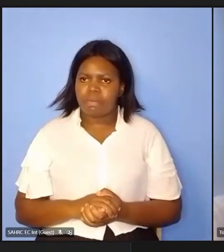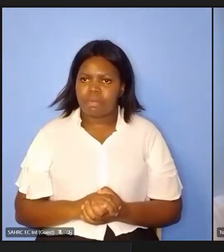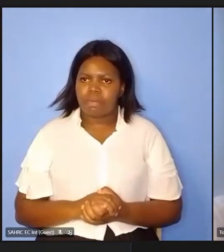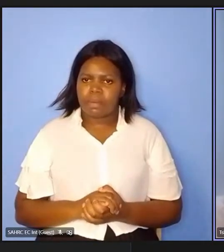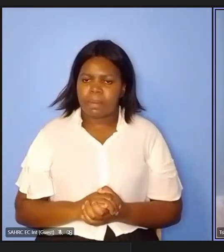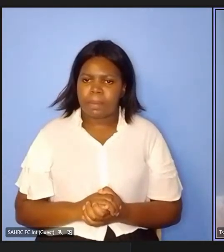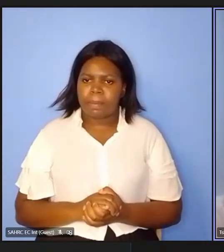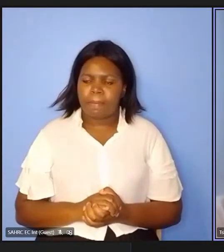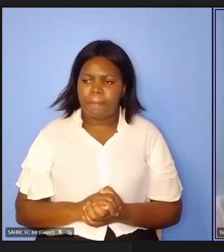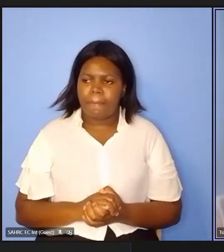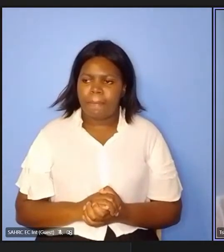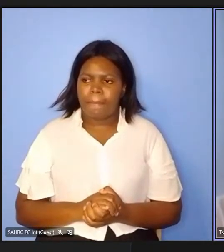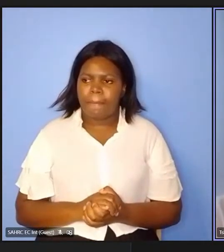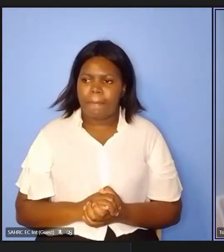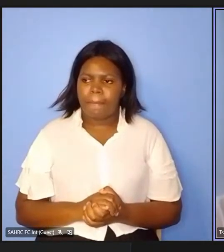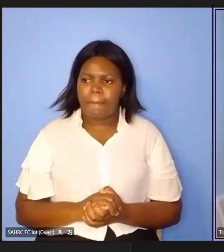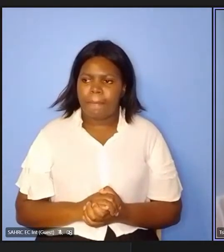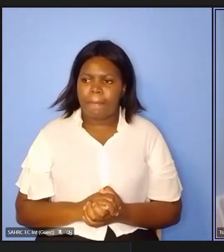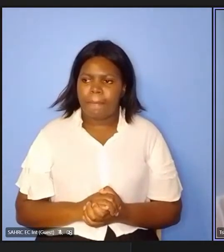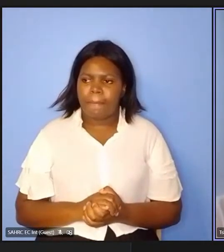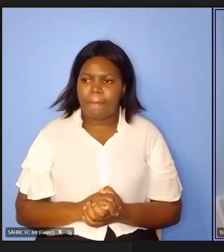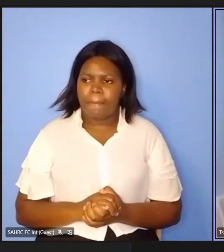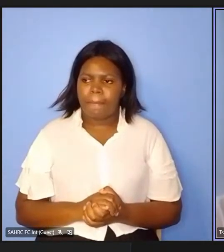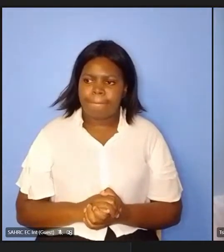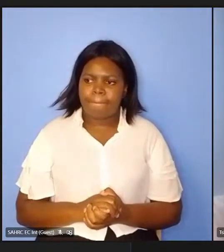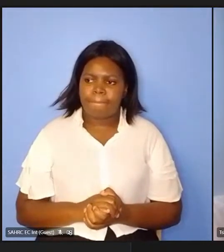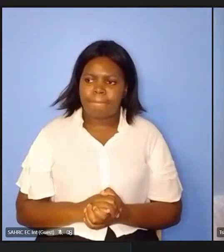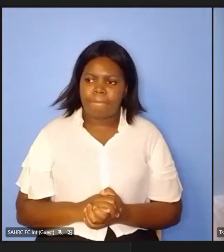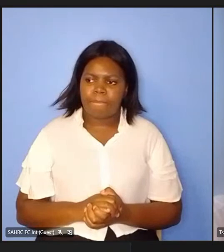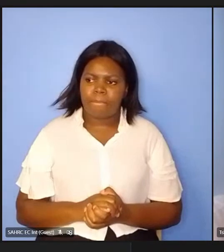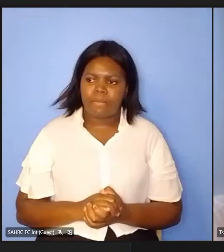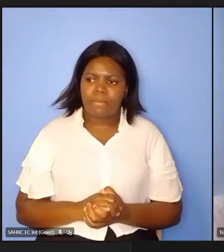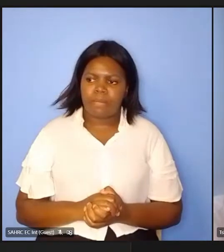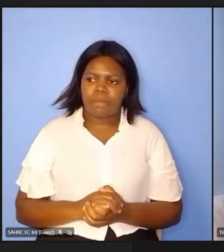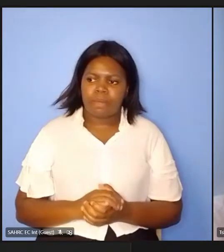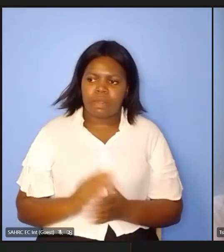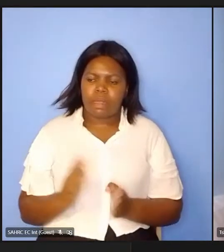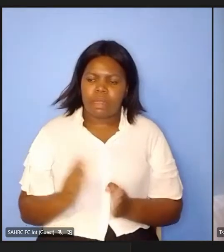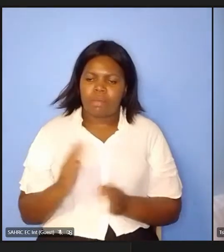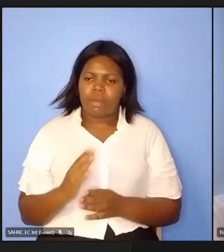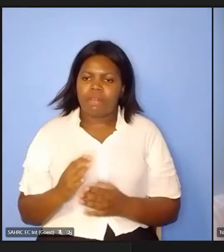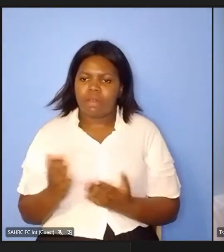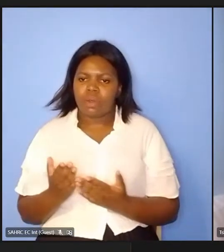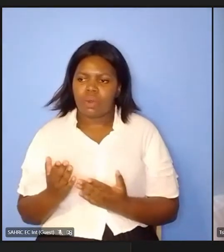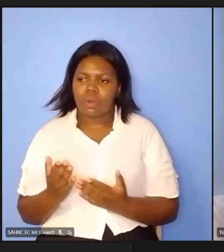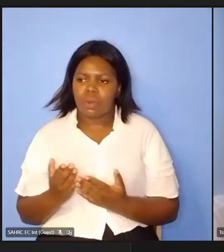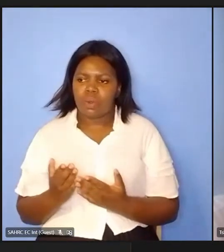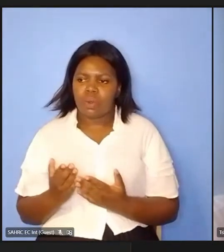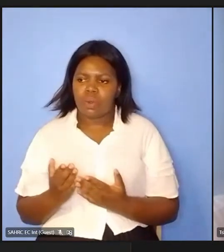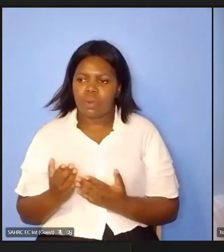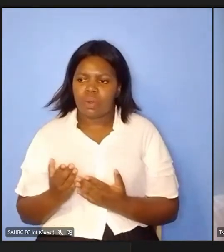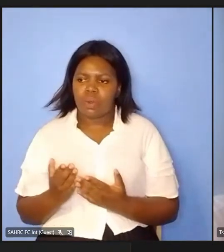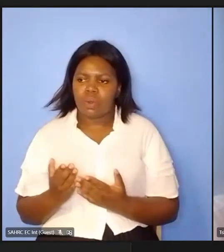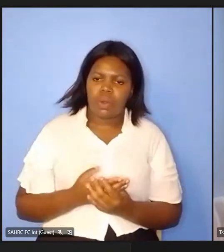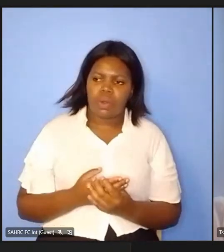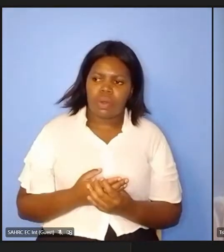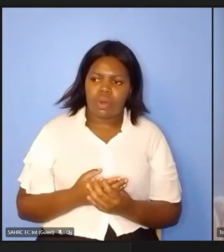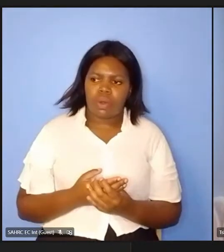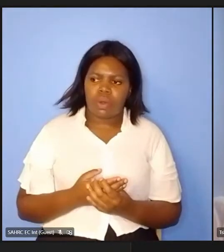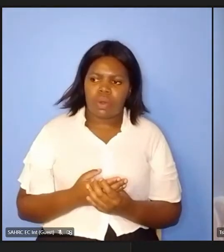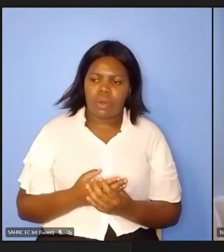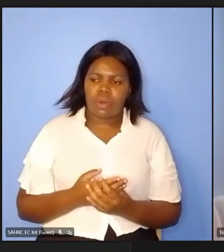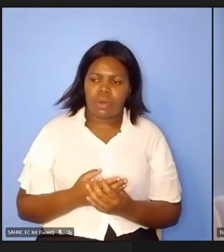Just the last comment, Ms. Patla, the independent schools or private schools element. How do you